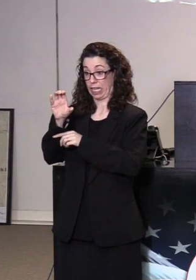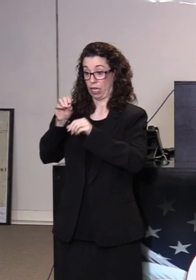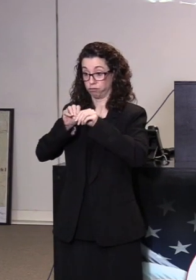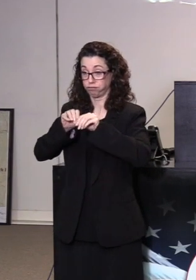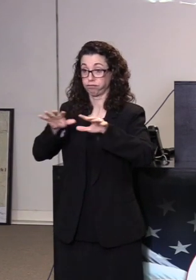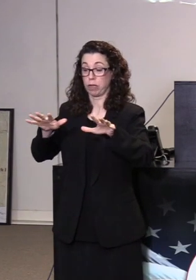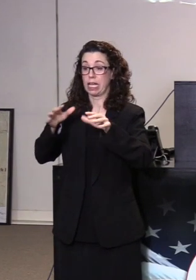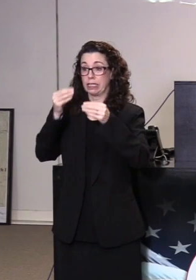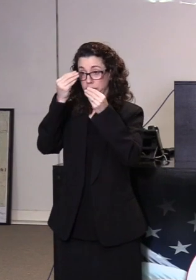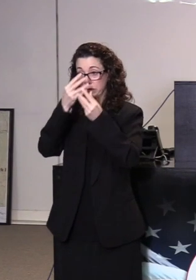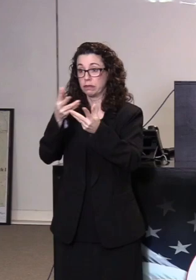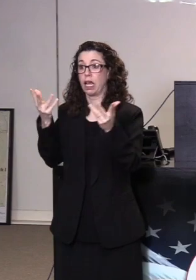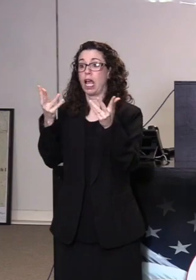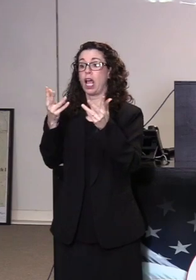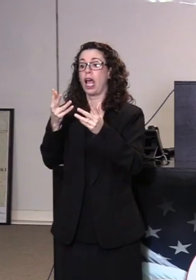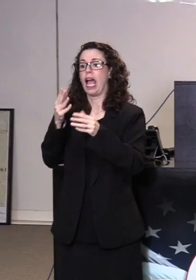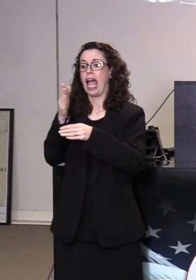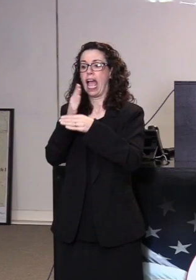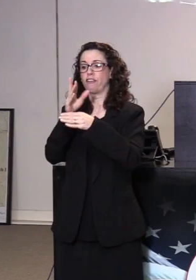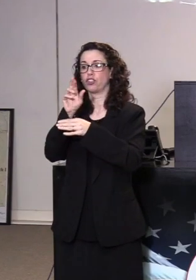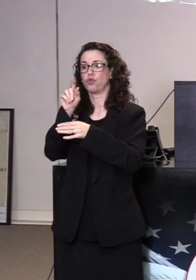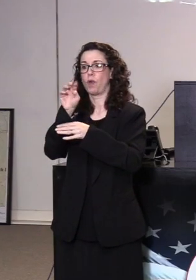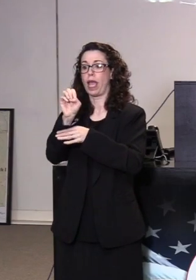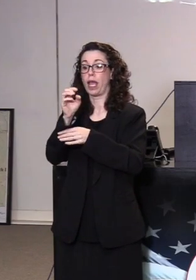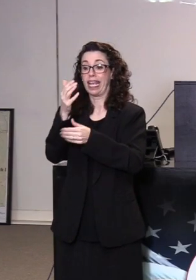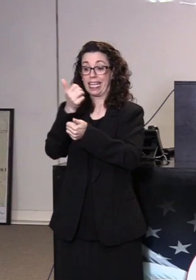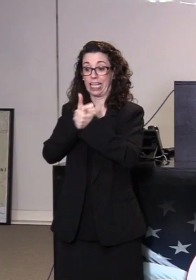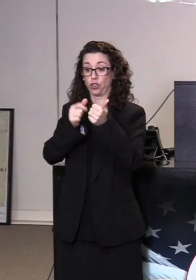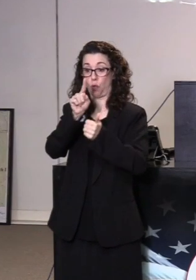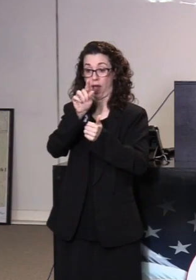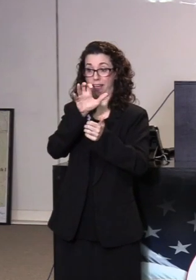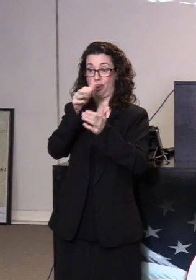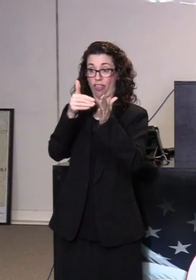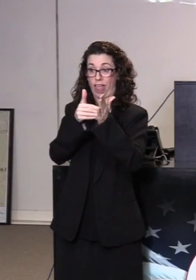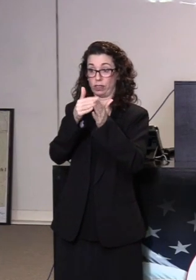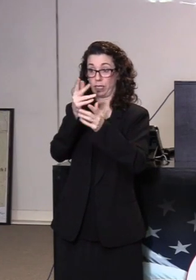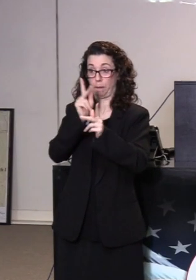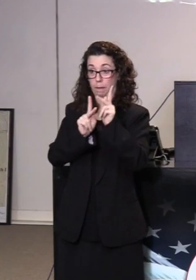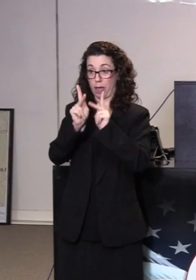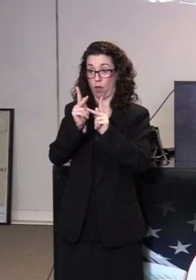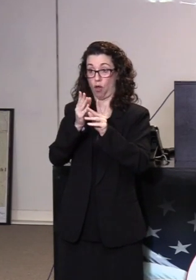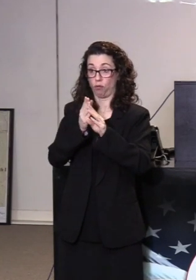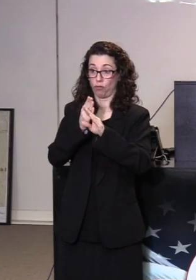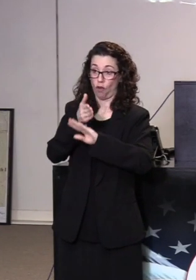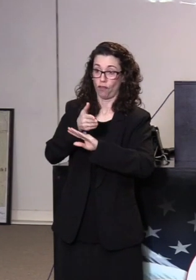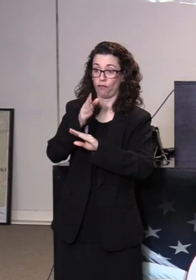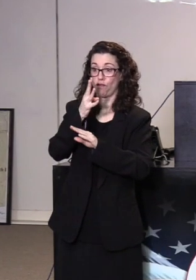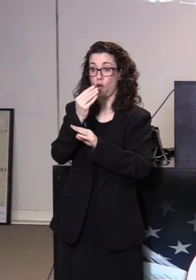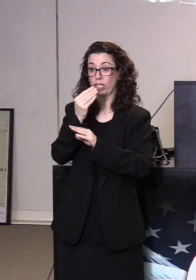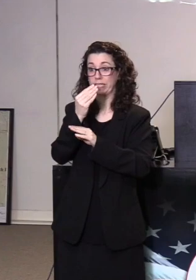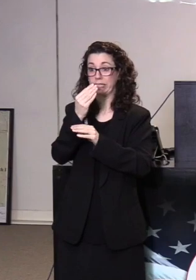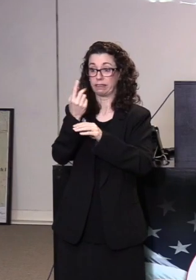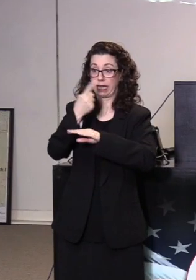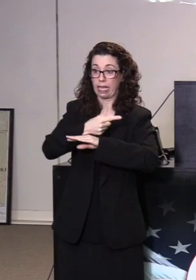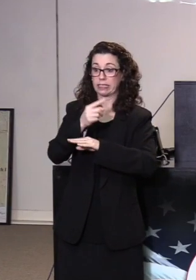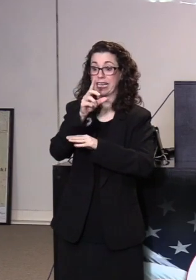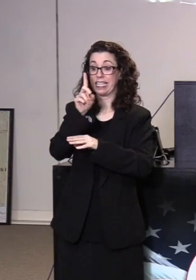COVID cases per 100,000 people, county residents, over a 14-day period. Davidson County has